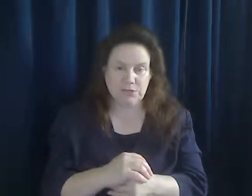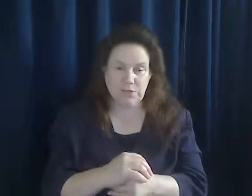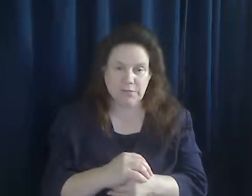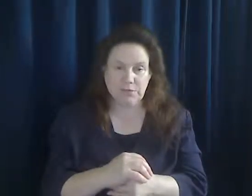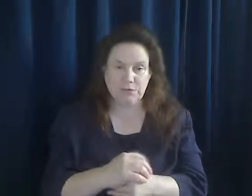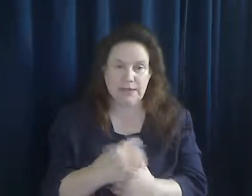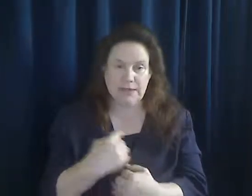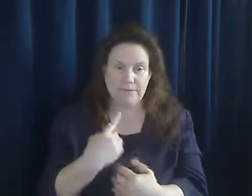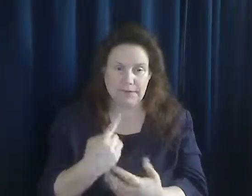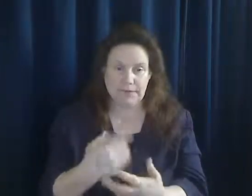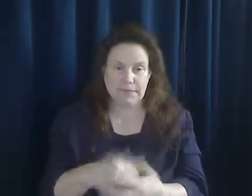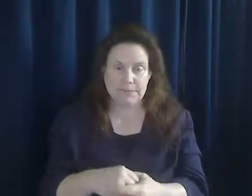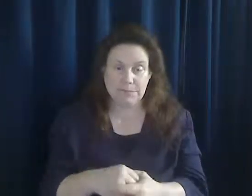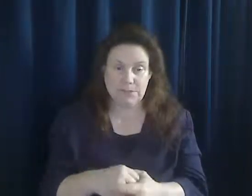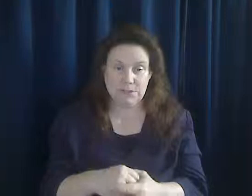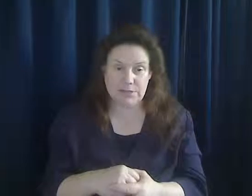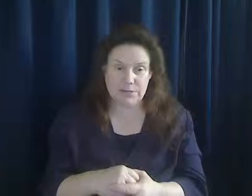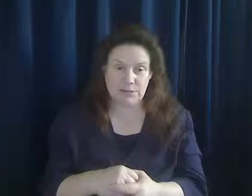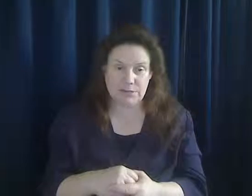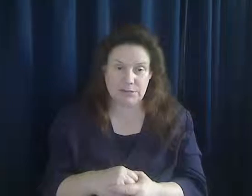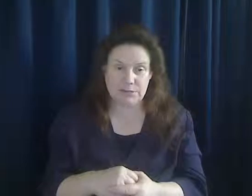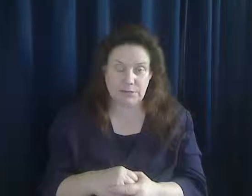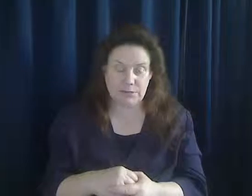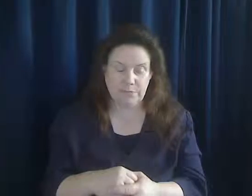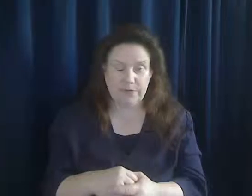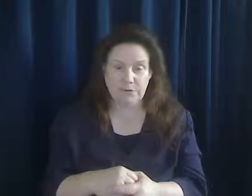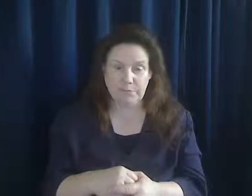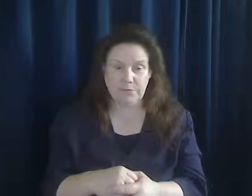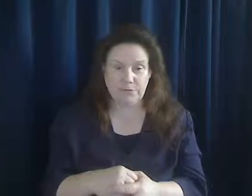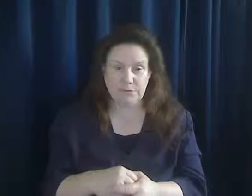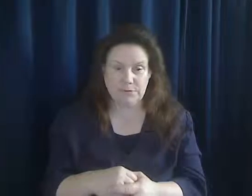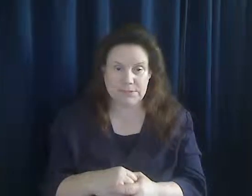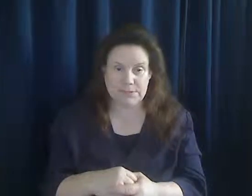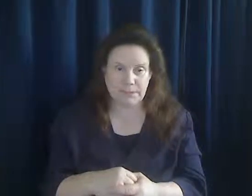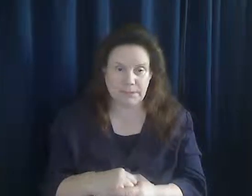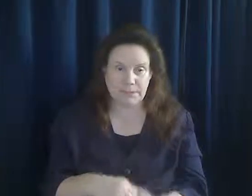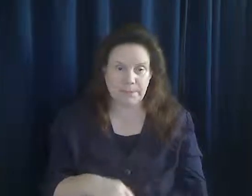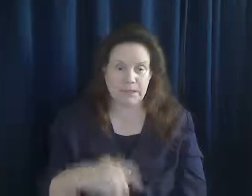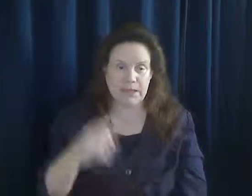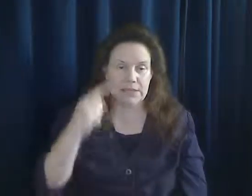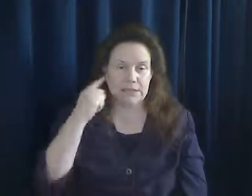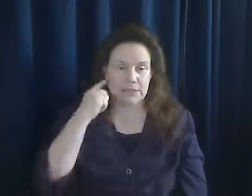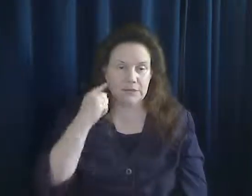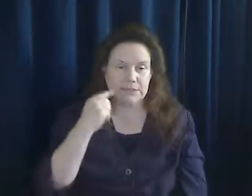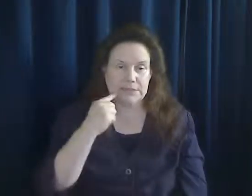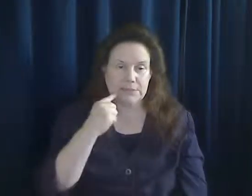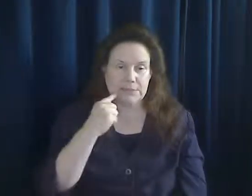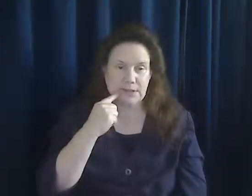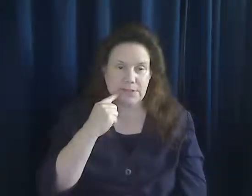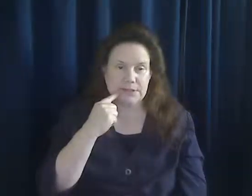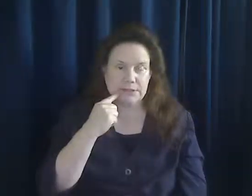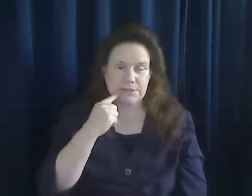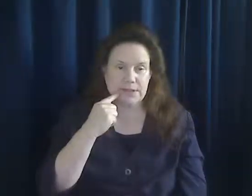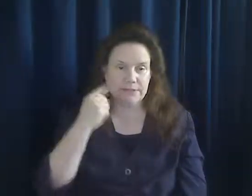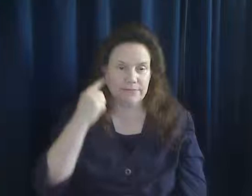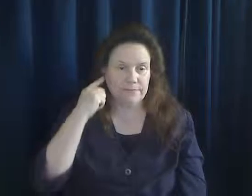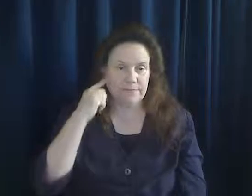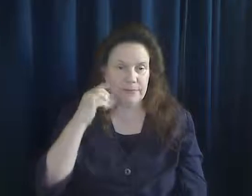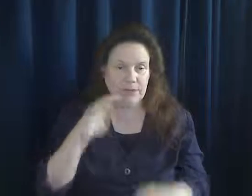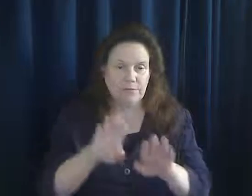probably don't have any speech that you can use with hearing people who don't know sign language. So this is the most common sign for deaf,